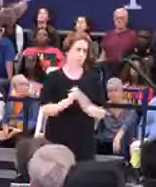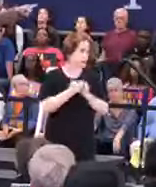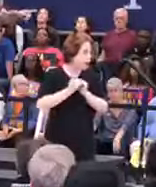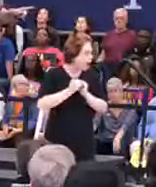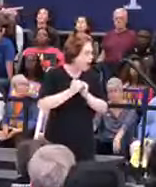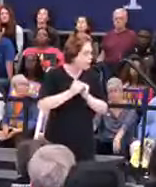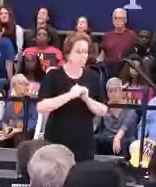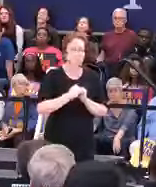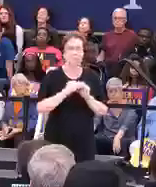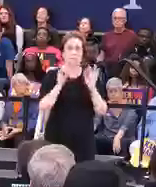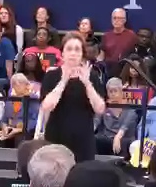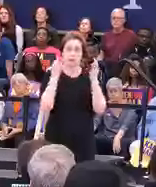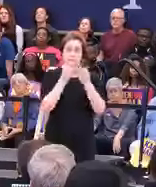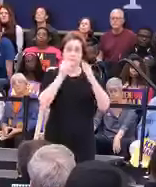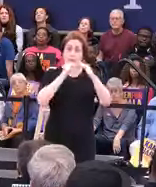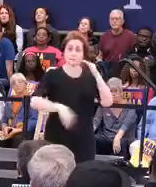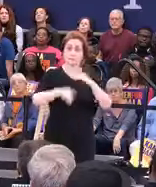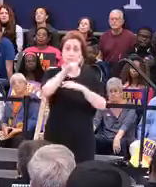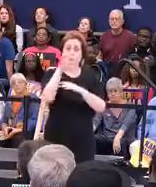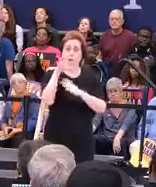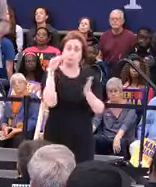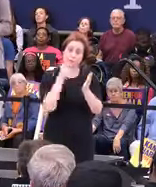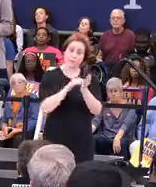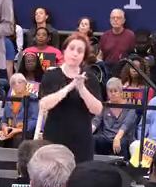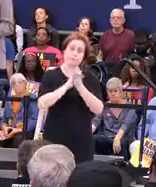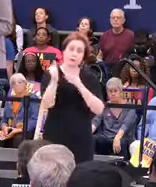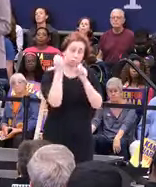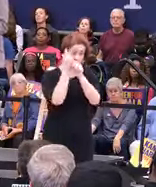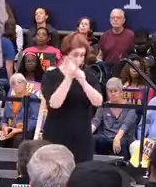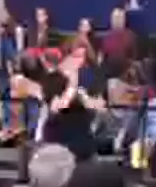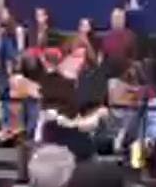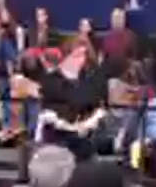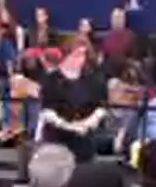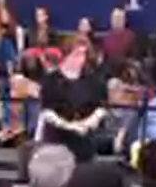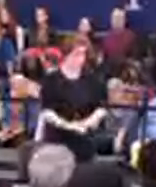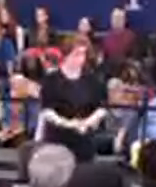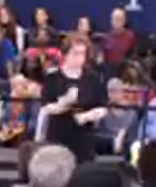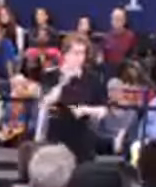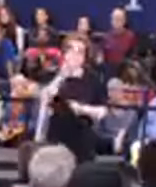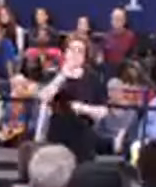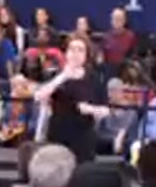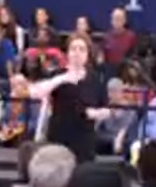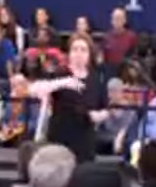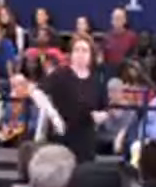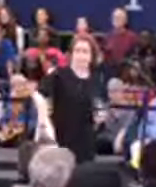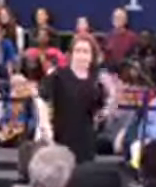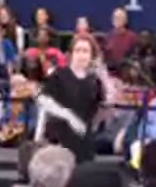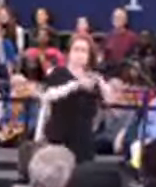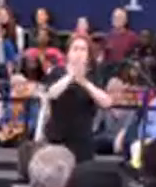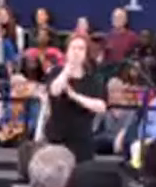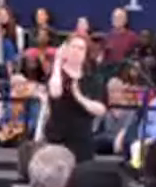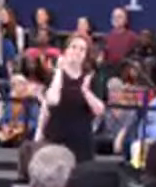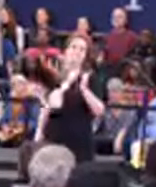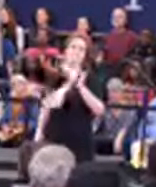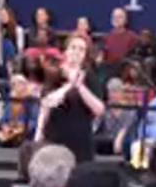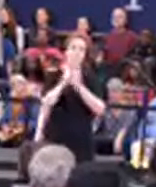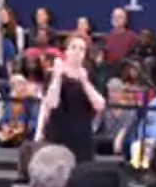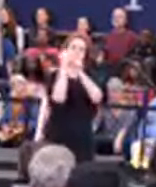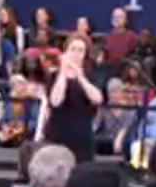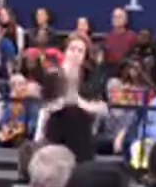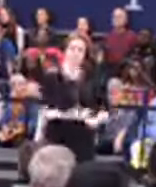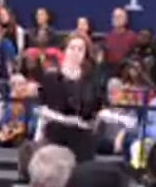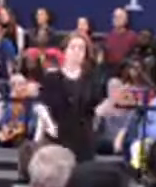this. For families that make less than $100,000 a year, they'll get a tax credit of up to $6,000 a year that they can take home